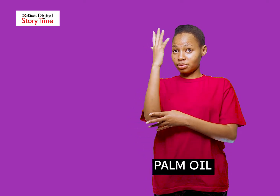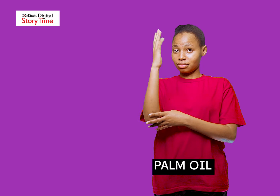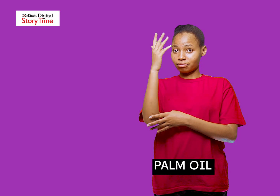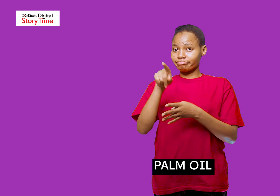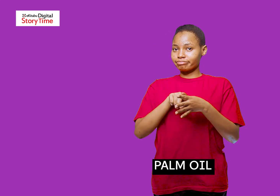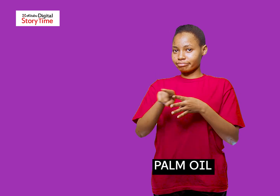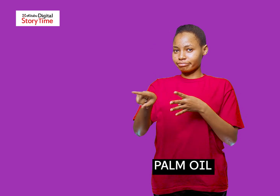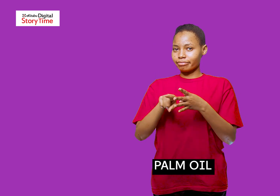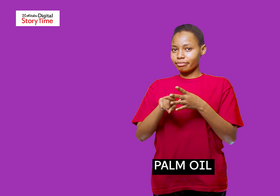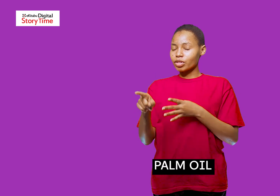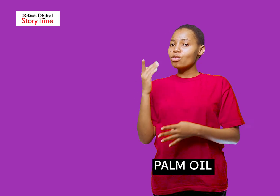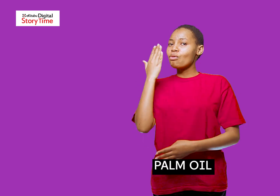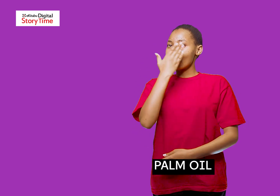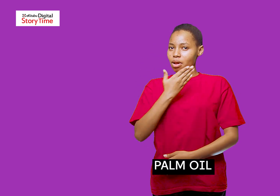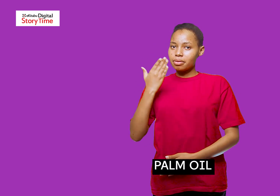Palm oil.